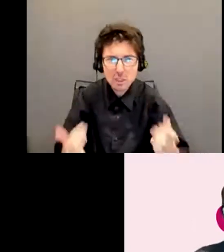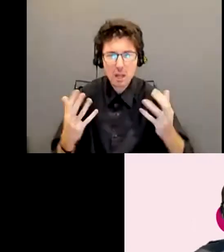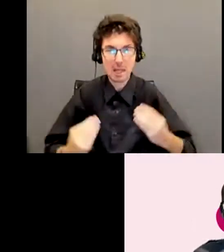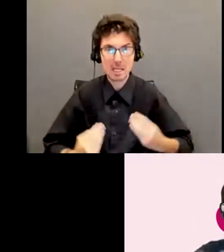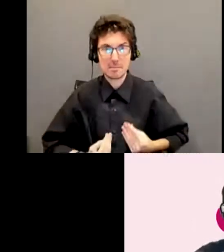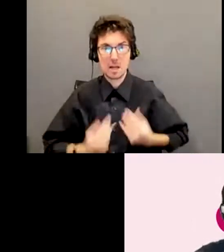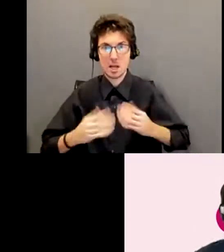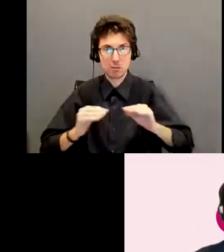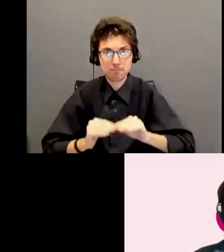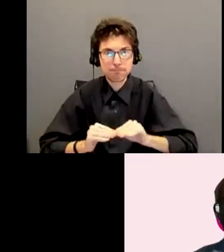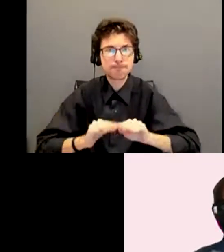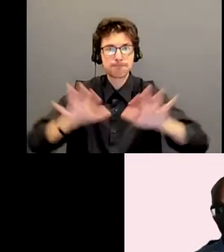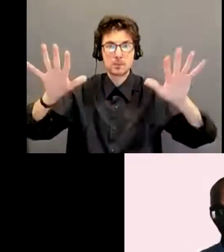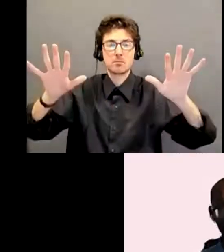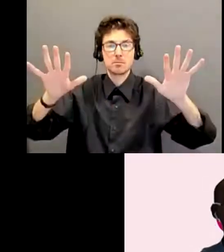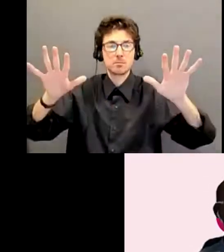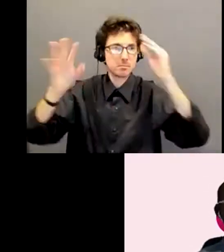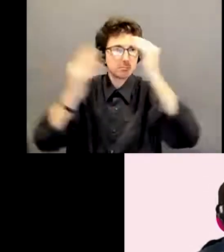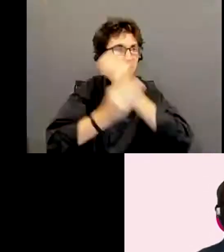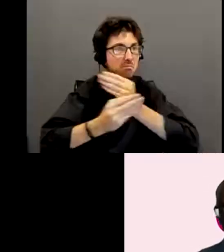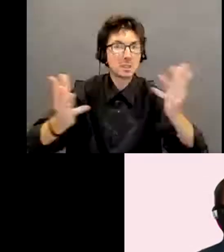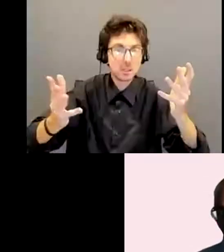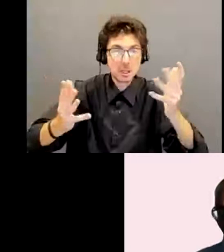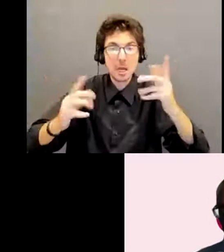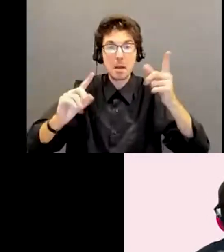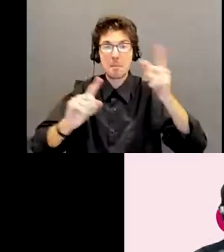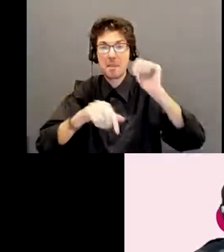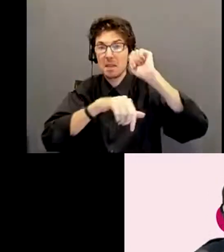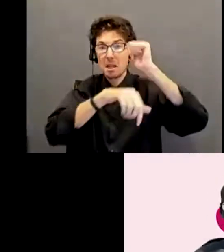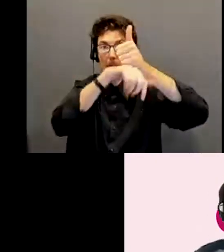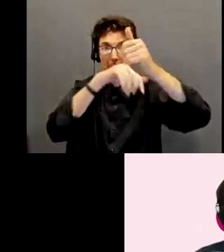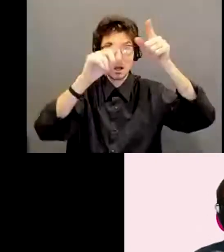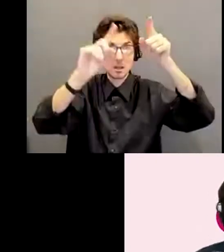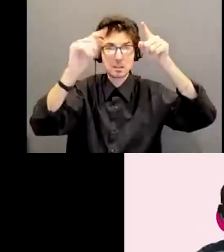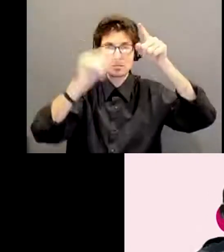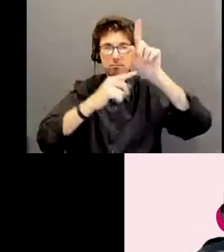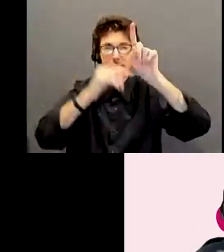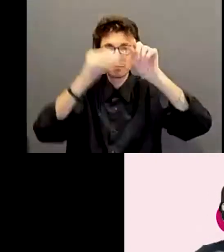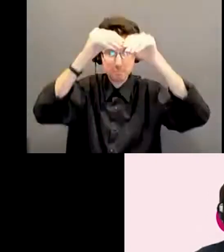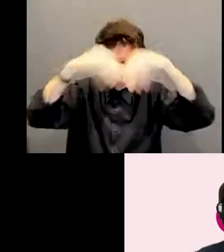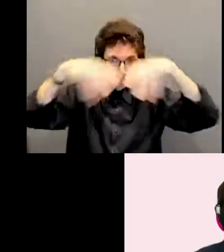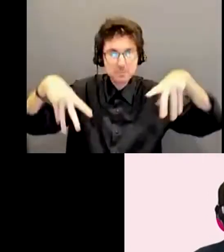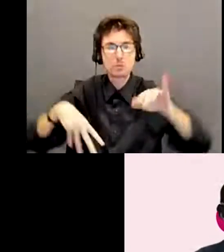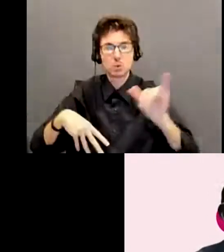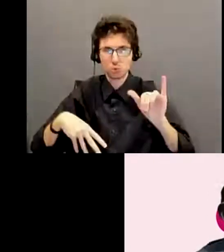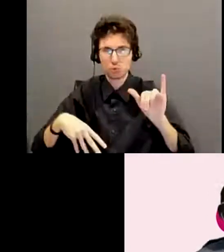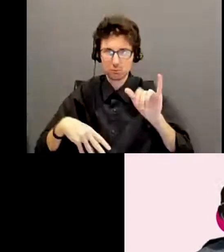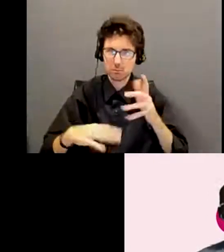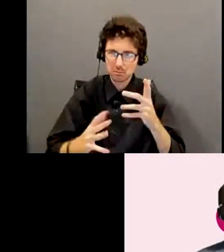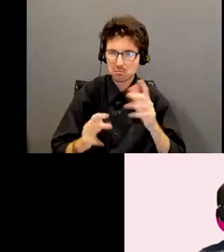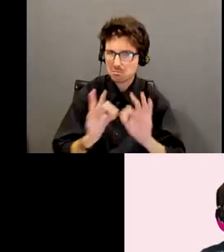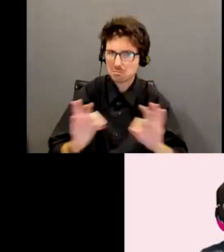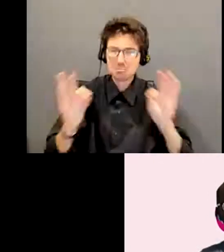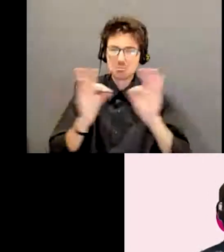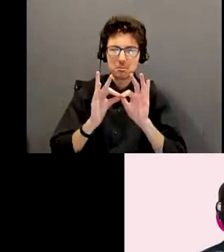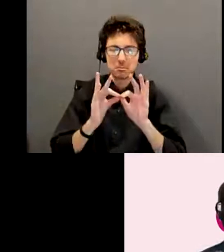is the empowerment of children with disabilities. The other thing is we understood that if